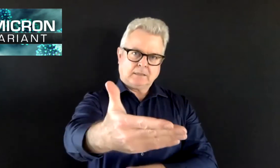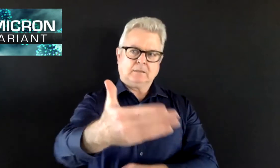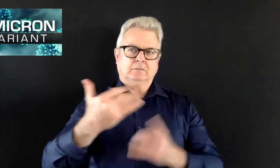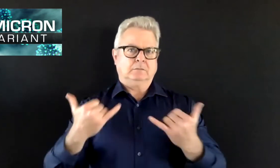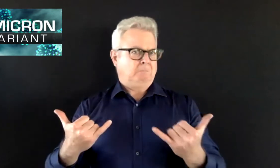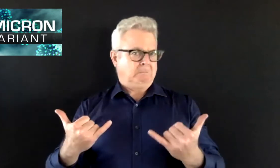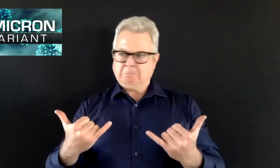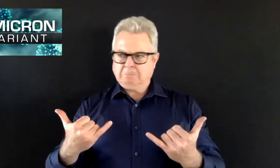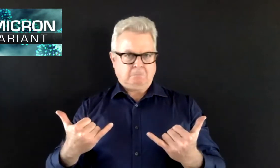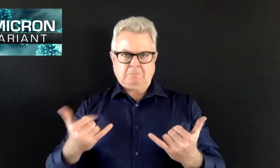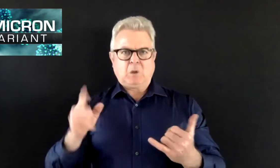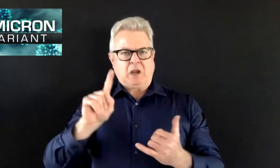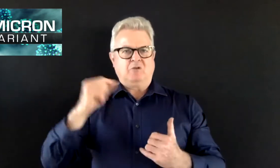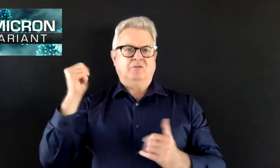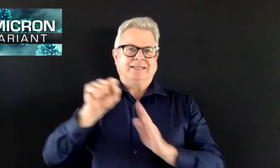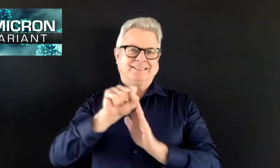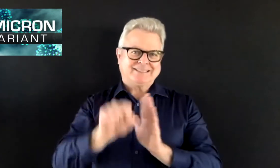well when it comes to deaths.